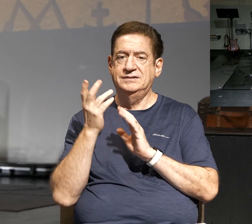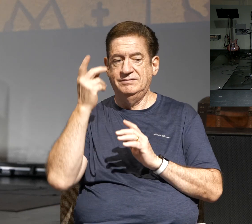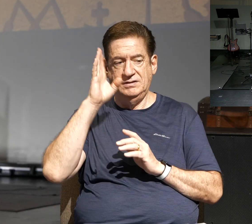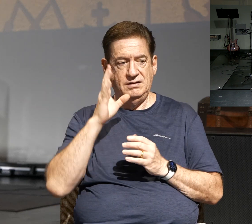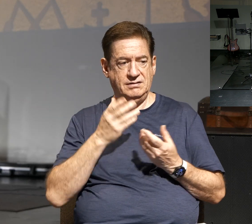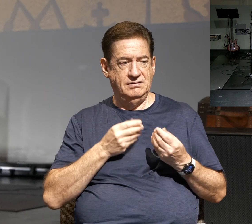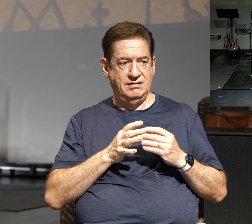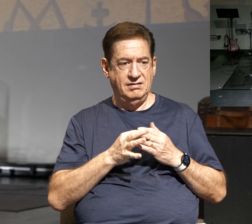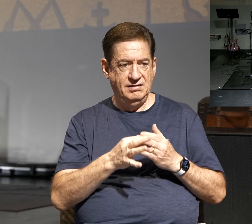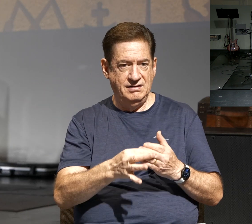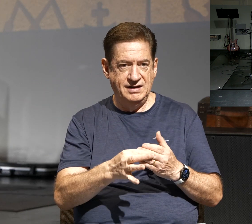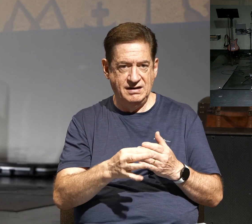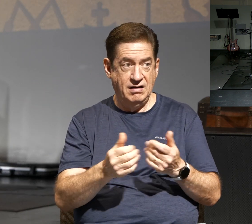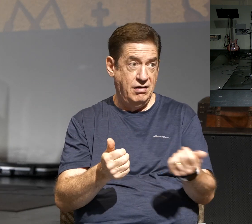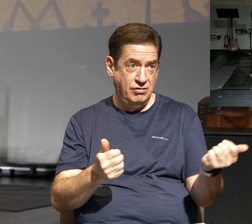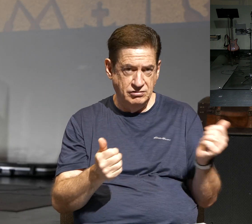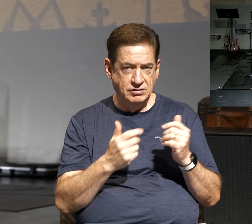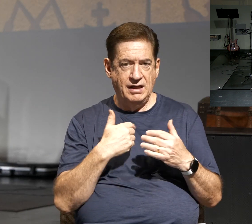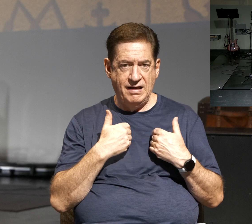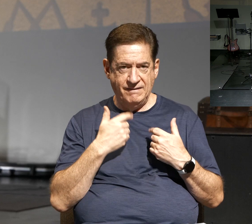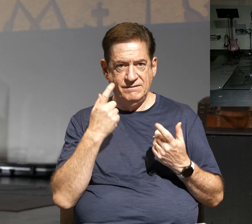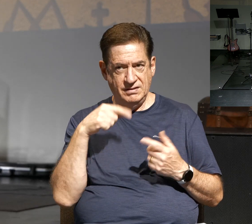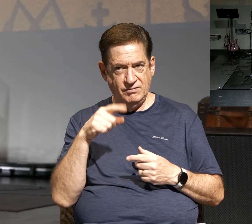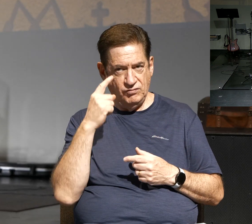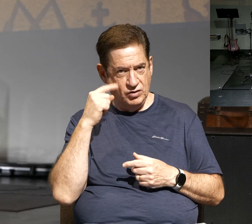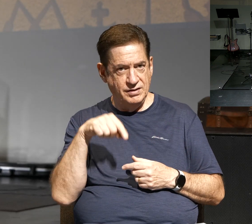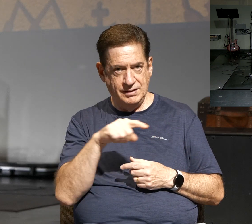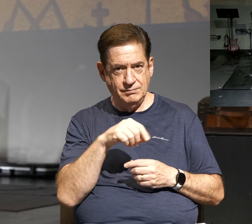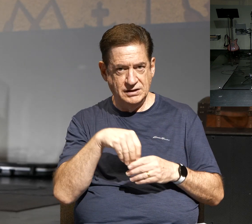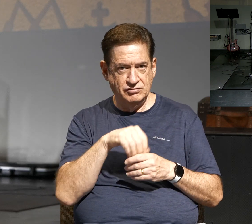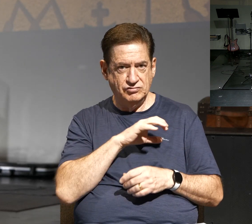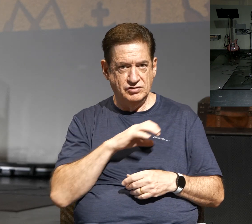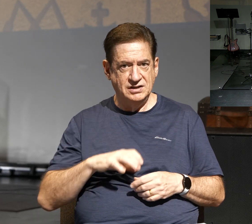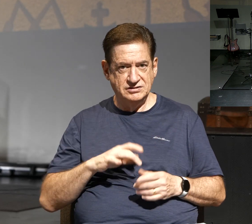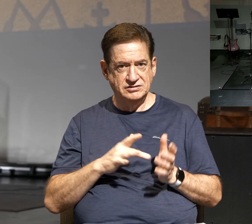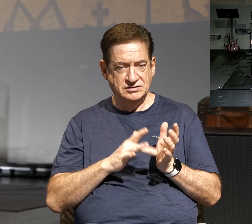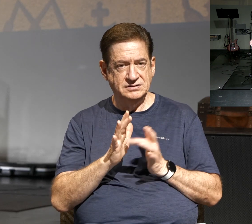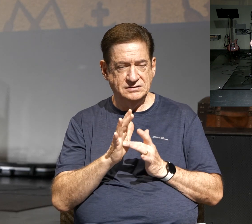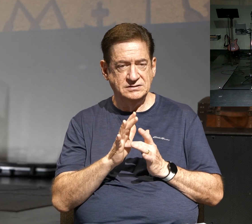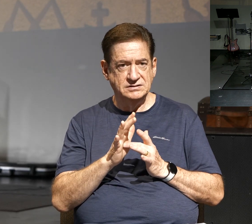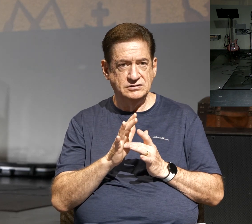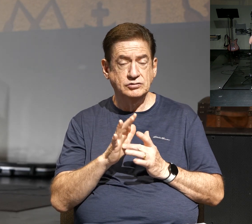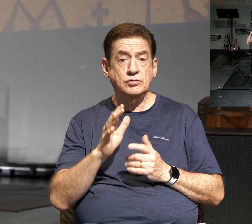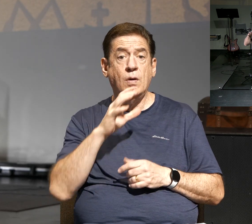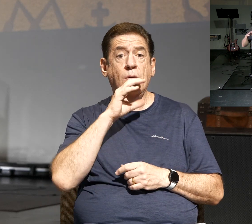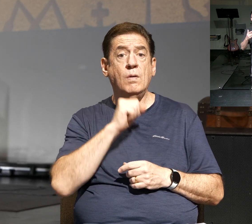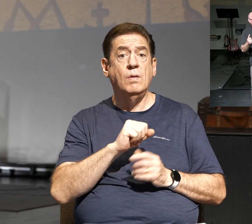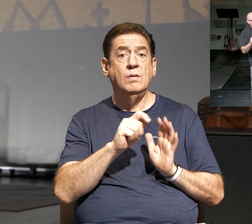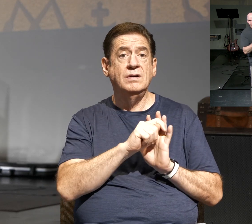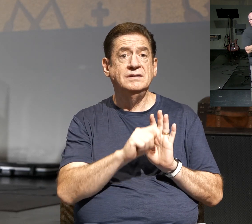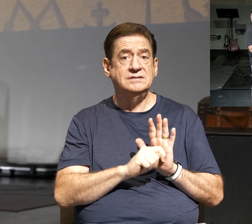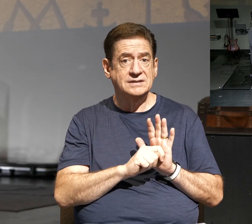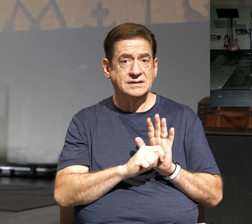into all that God has for them in Christ Jesus. So, Old Testament